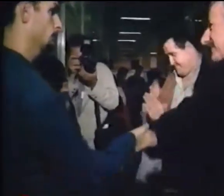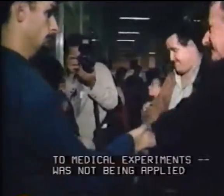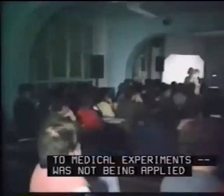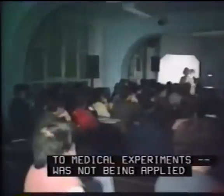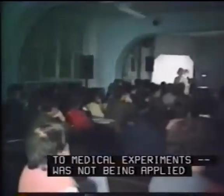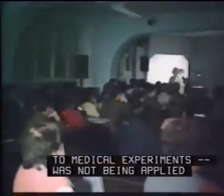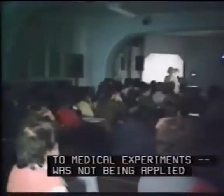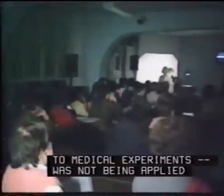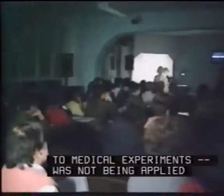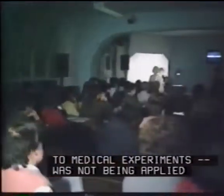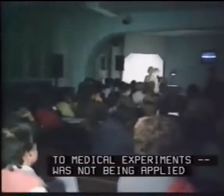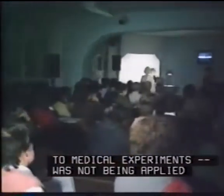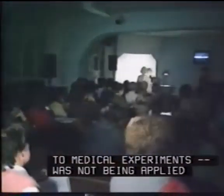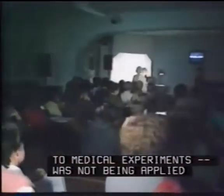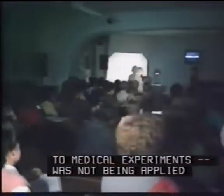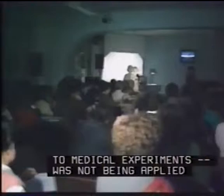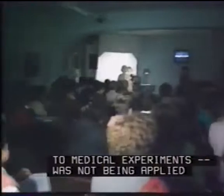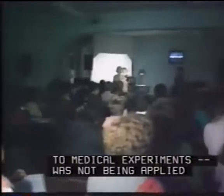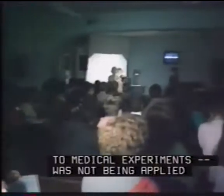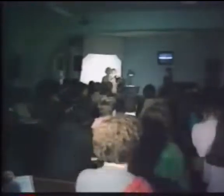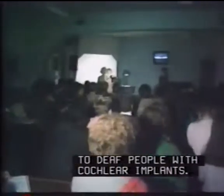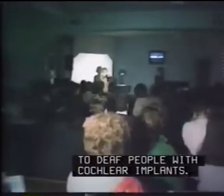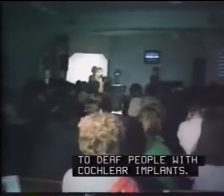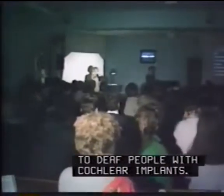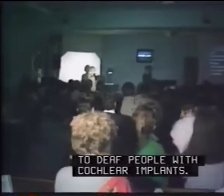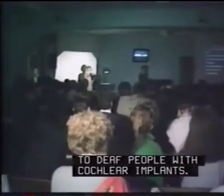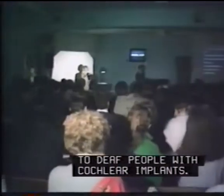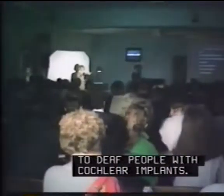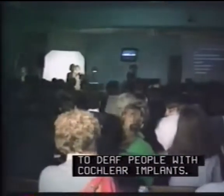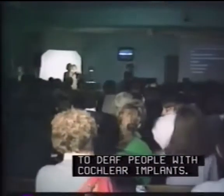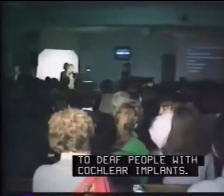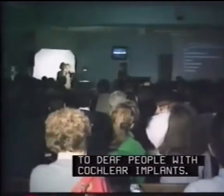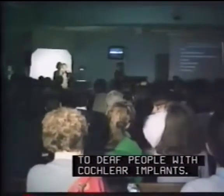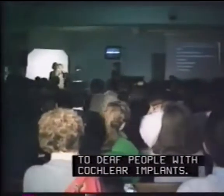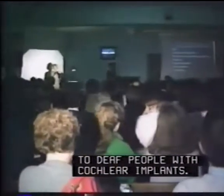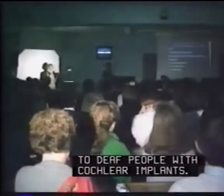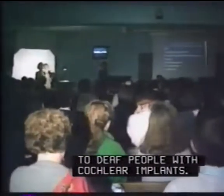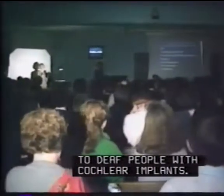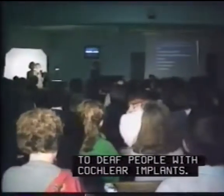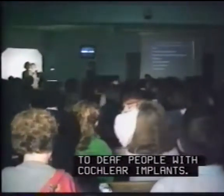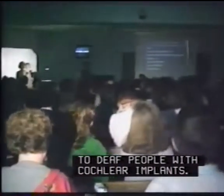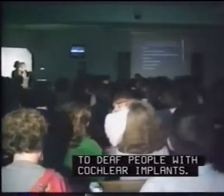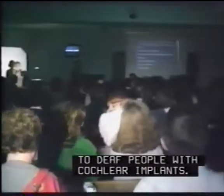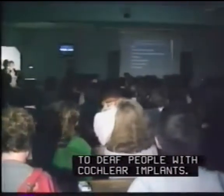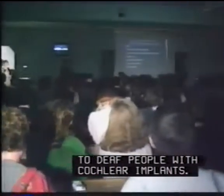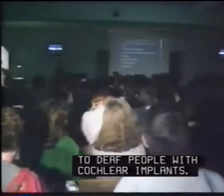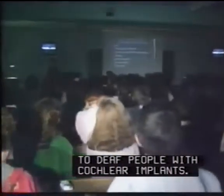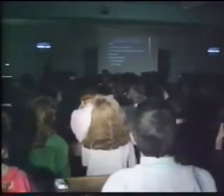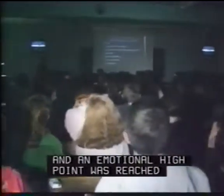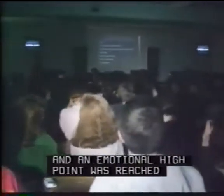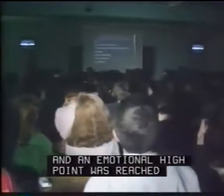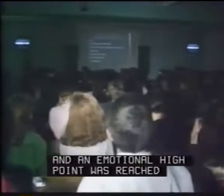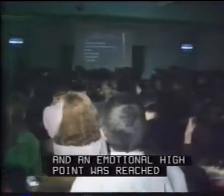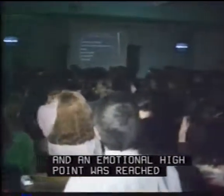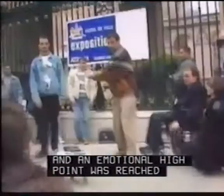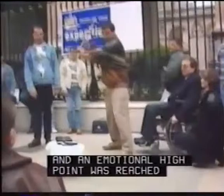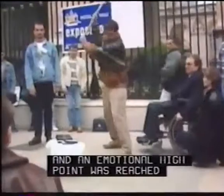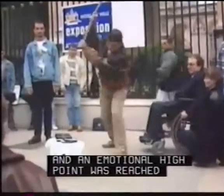to medical experiments, was not being applied to deaf people with cochlear implants. And an emotional high point was